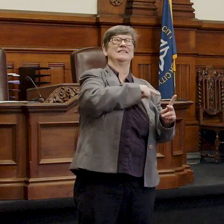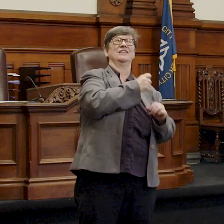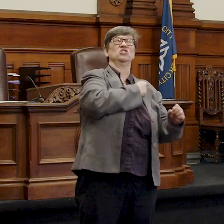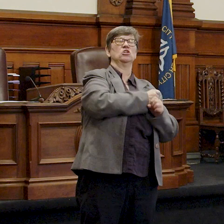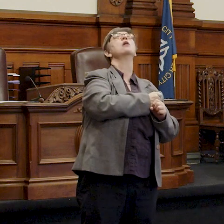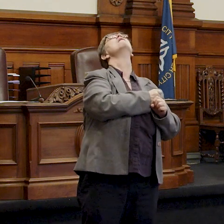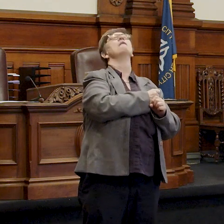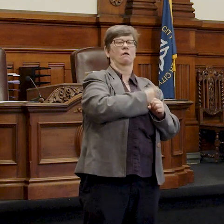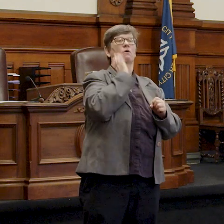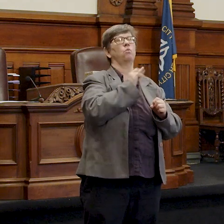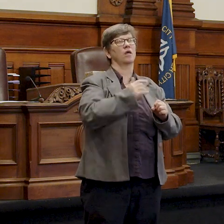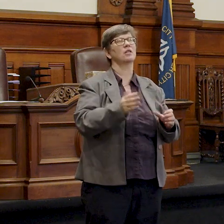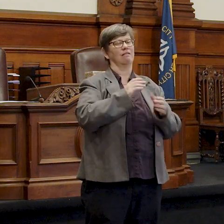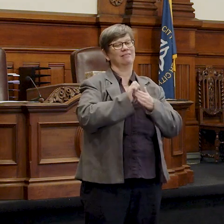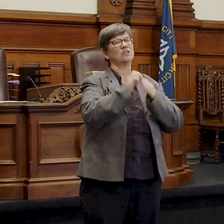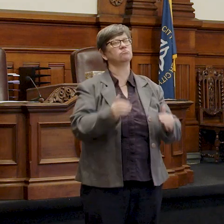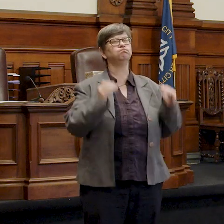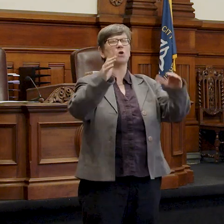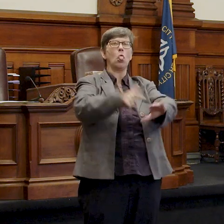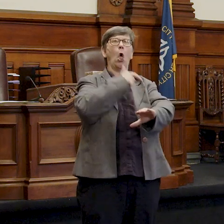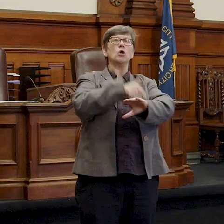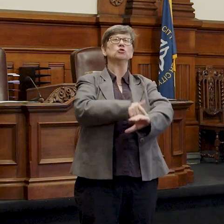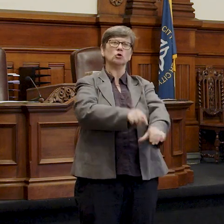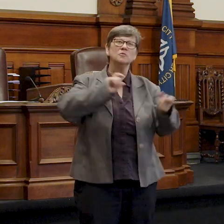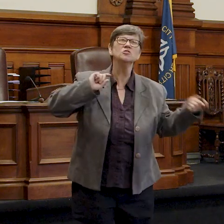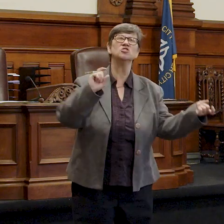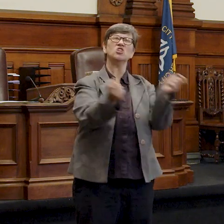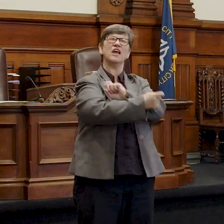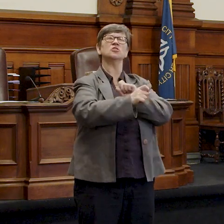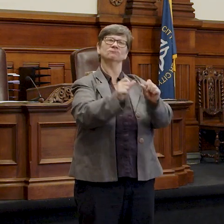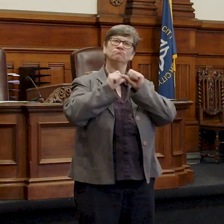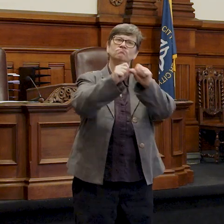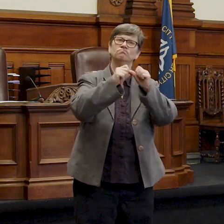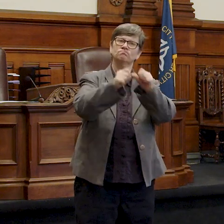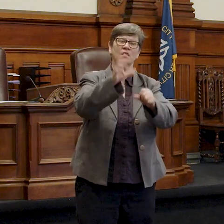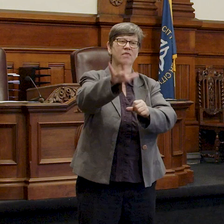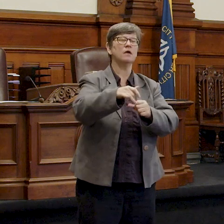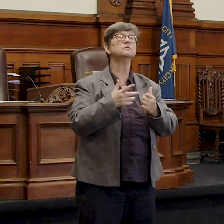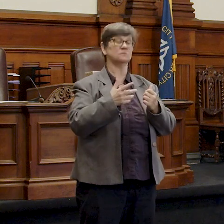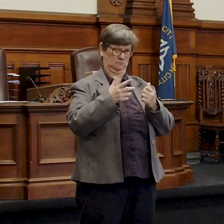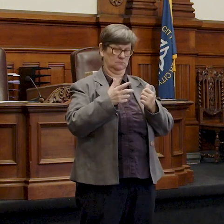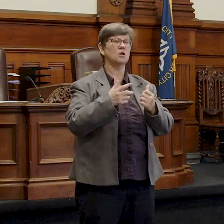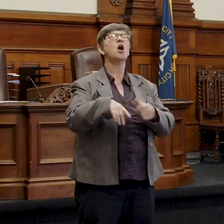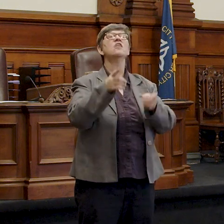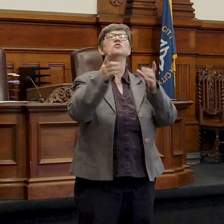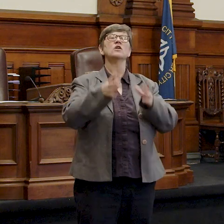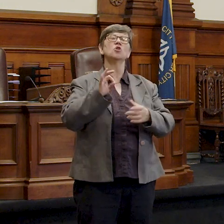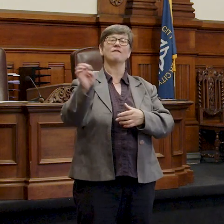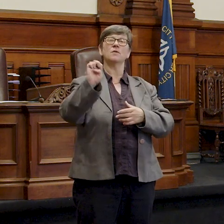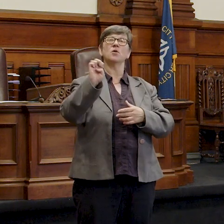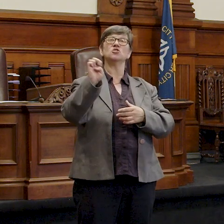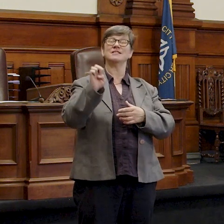long-term sustainable change. The Director of Emergency Management and Manager of Emerging Initiatives. The Director of Emergency